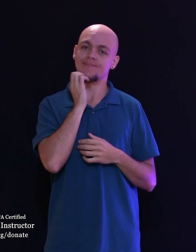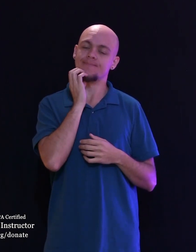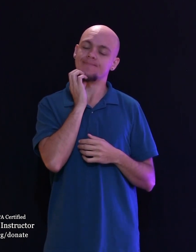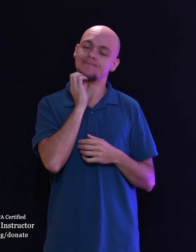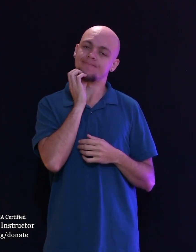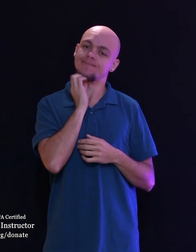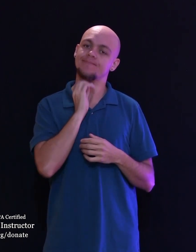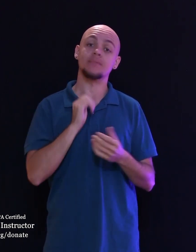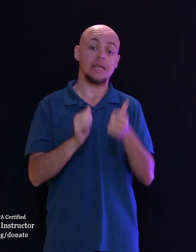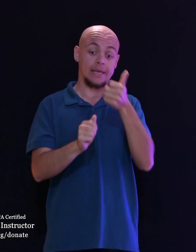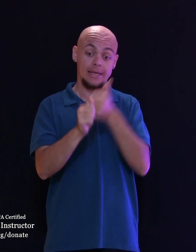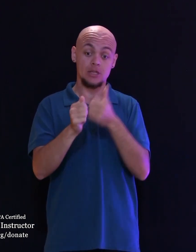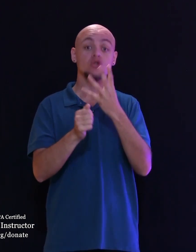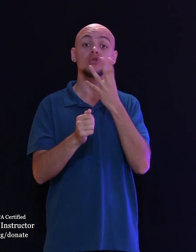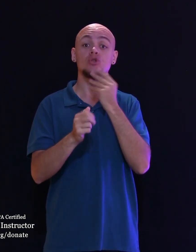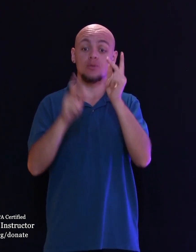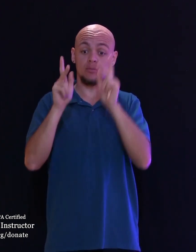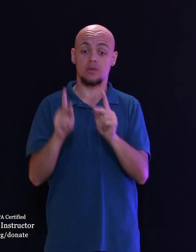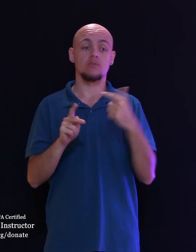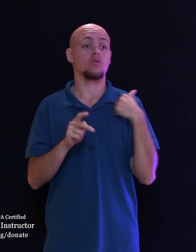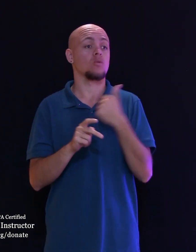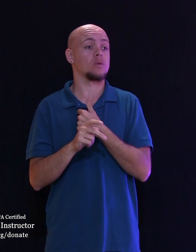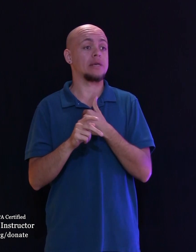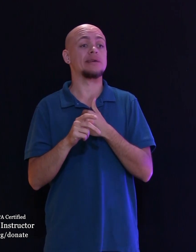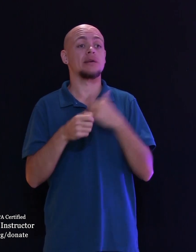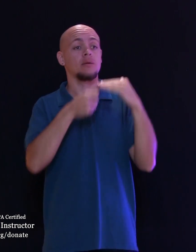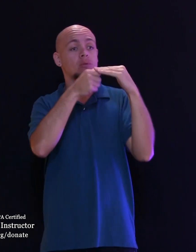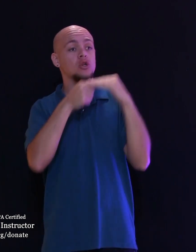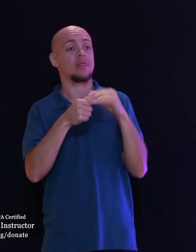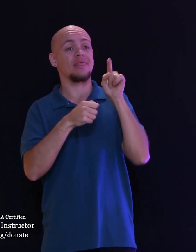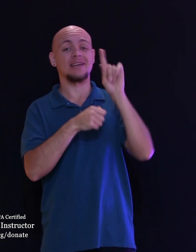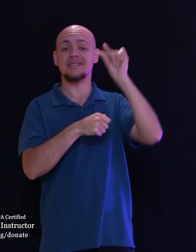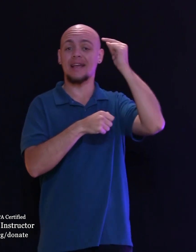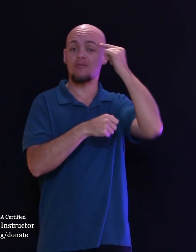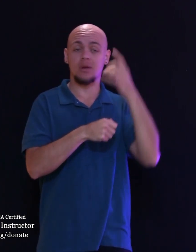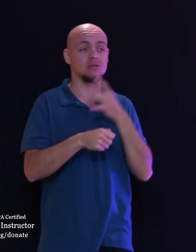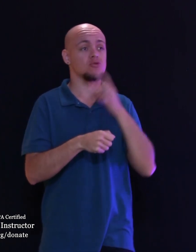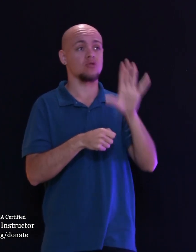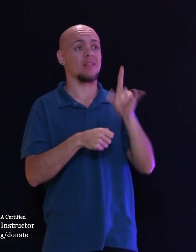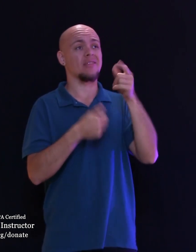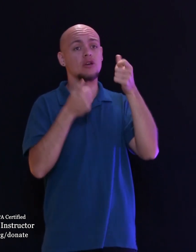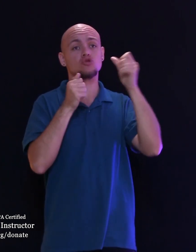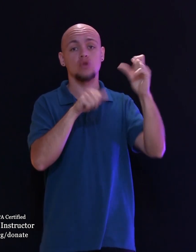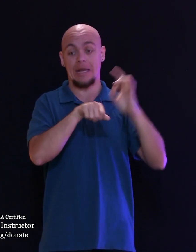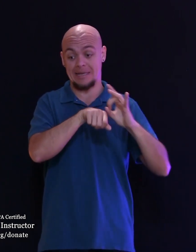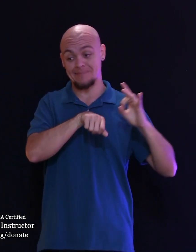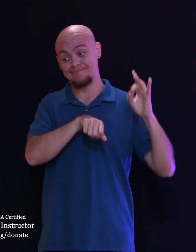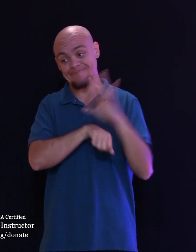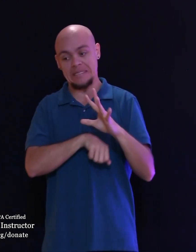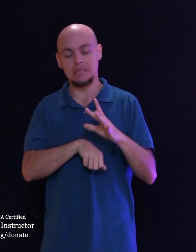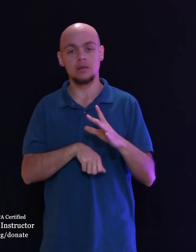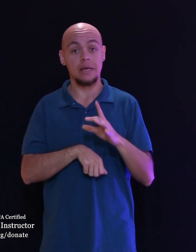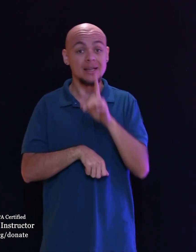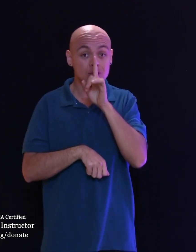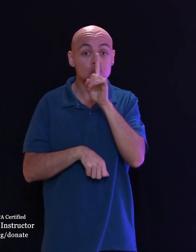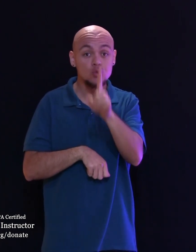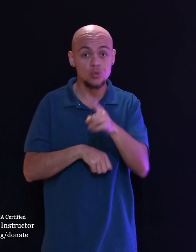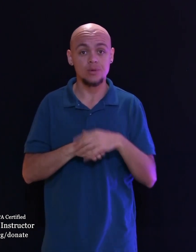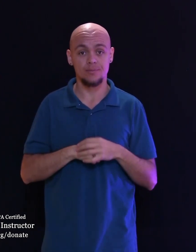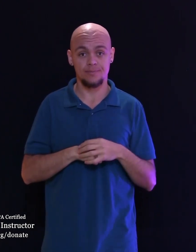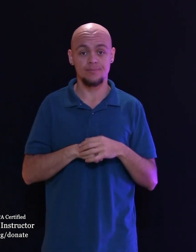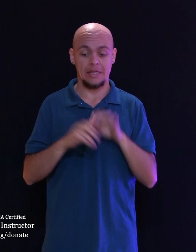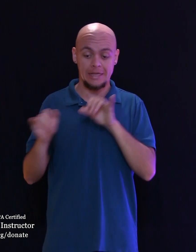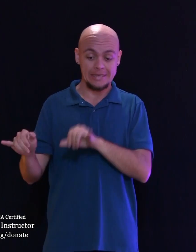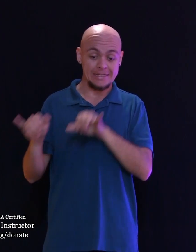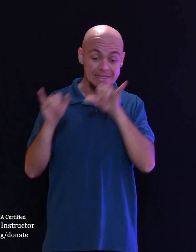Every Jewish person can stand up and say, we're being persecuted, we don't support this government, they're trying to exterminate us. And it's true. But at the